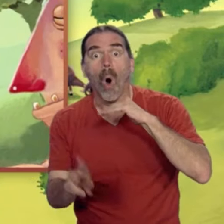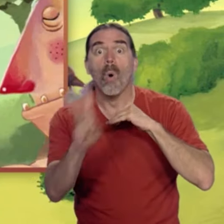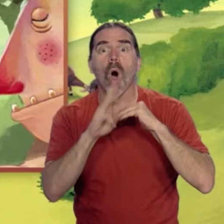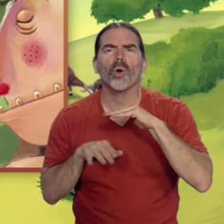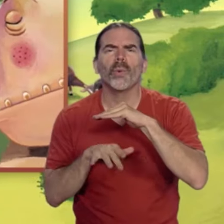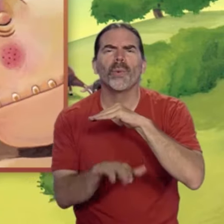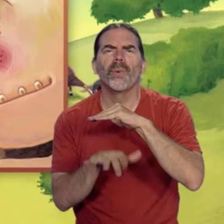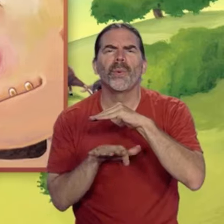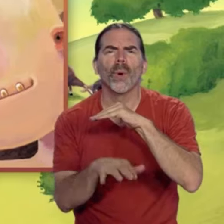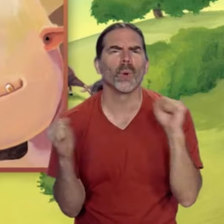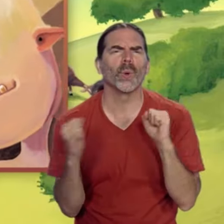and ugly troll,